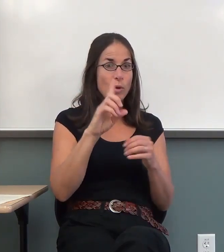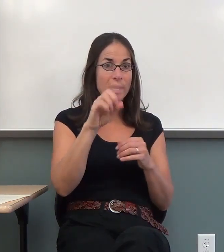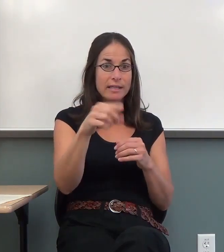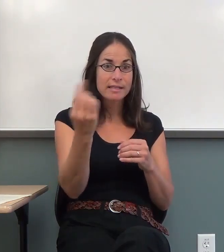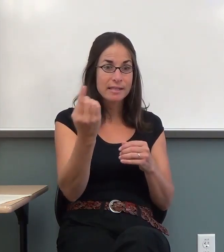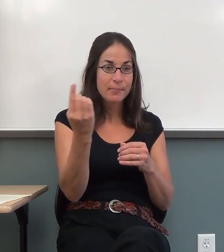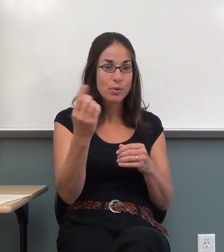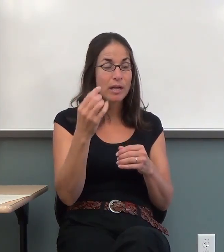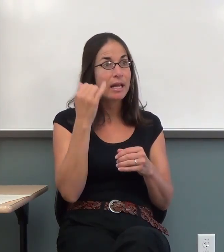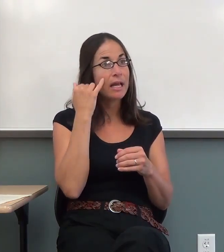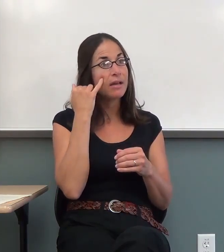comfortable position,